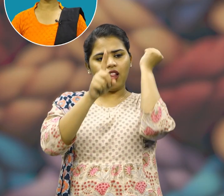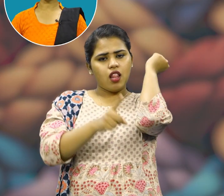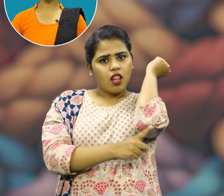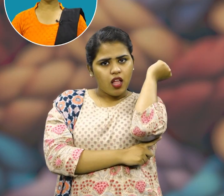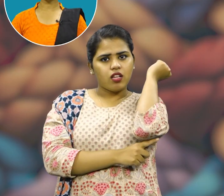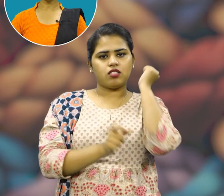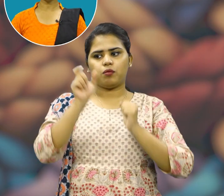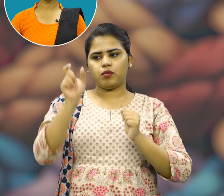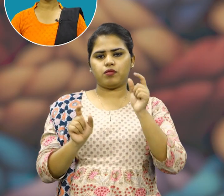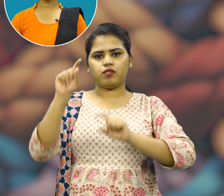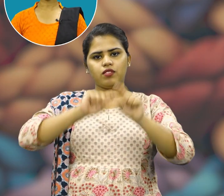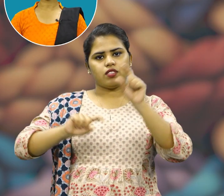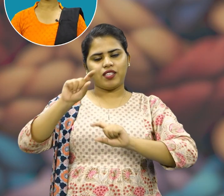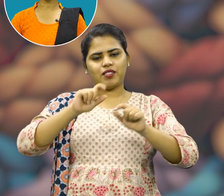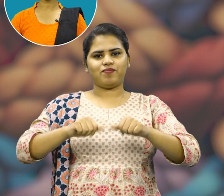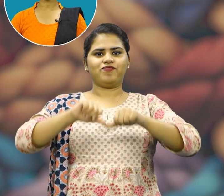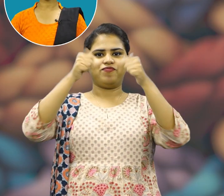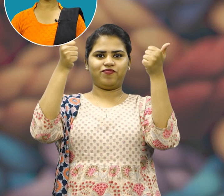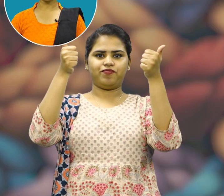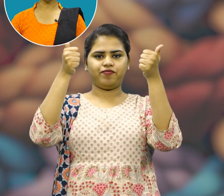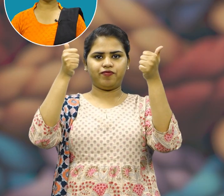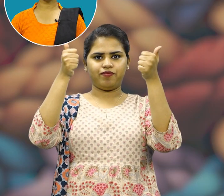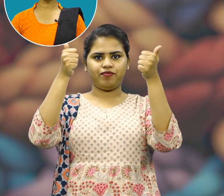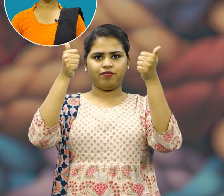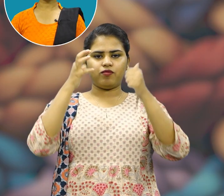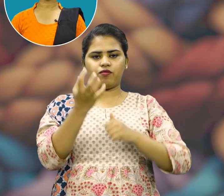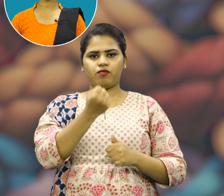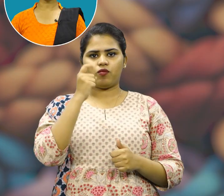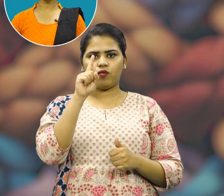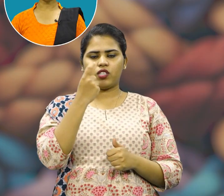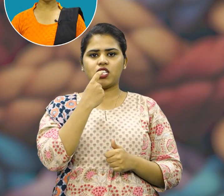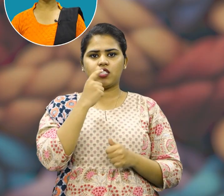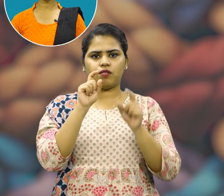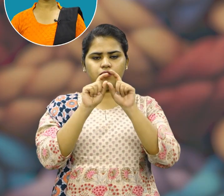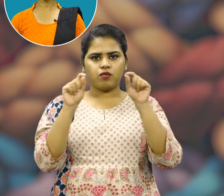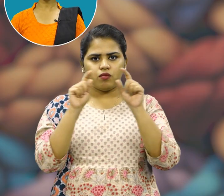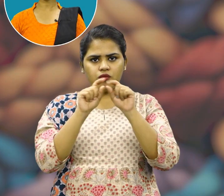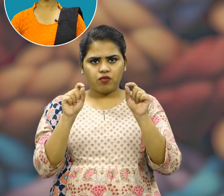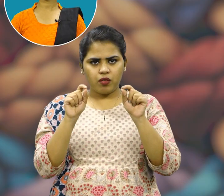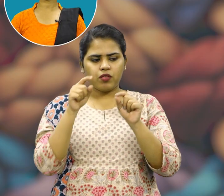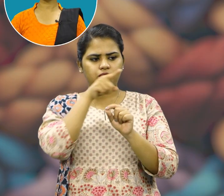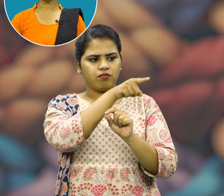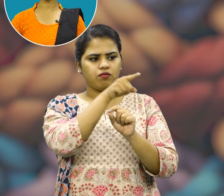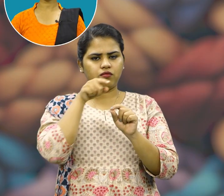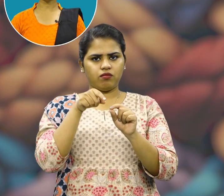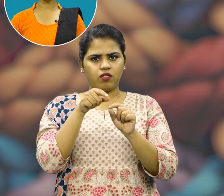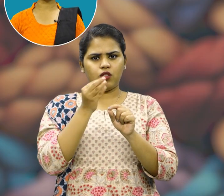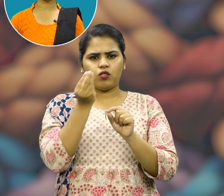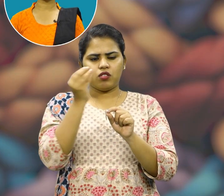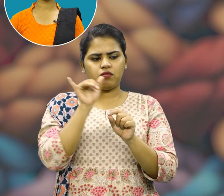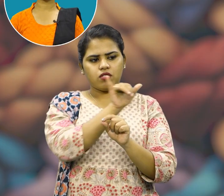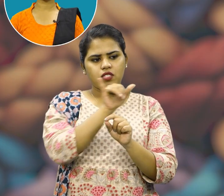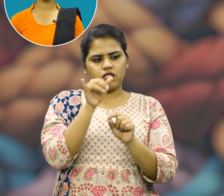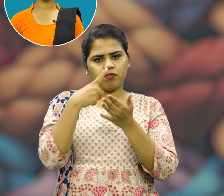scientists were successful in obtaining a fiber having properties similar to that of